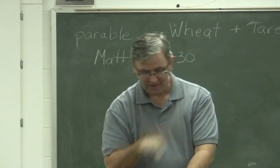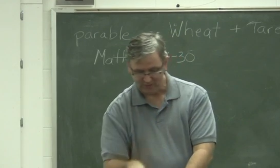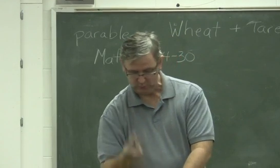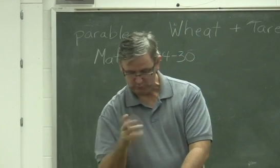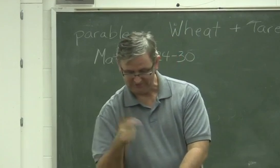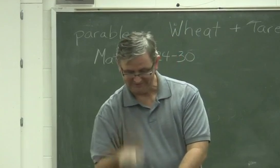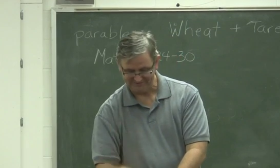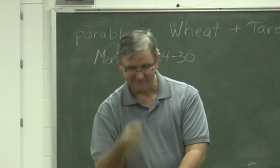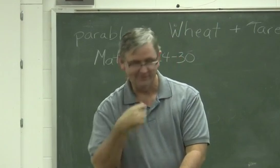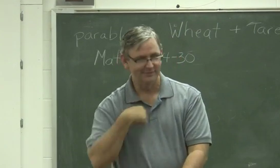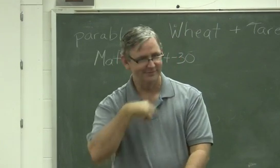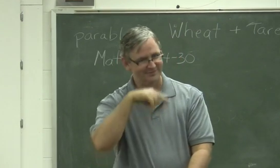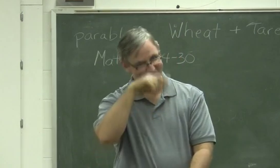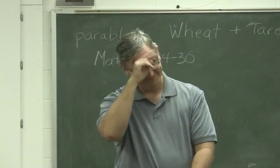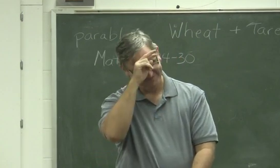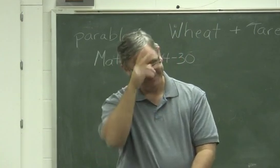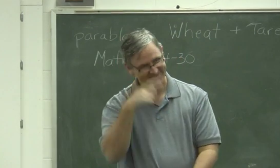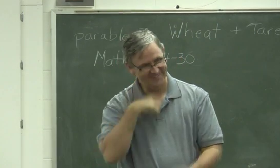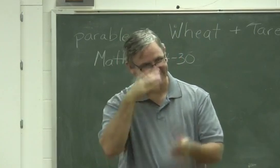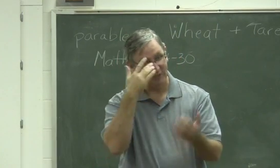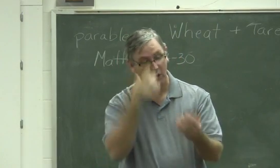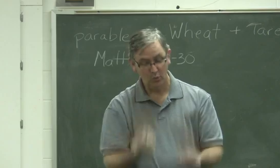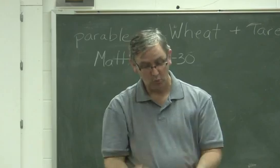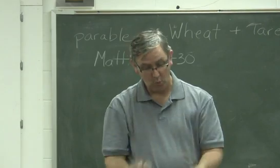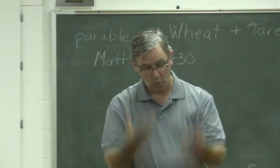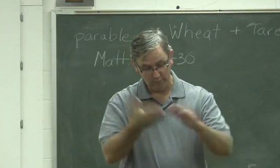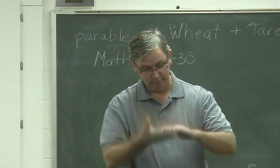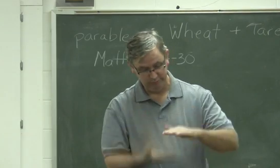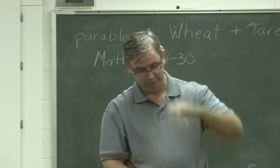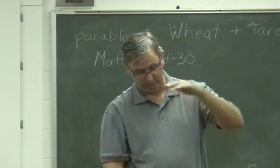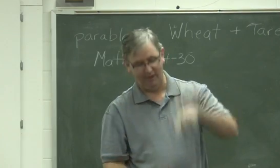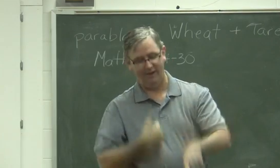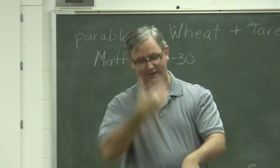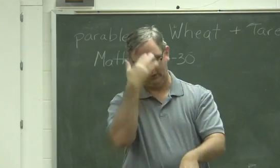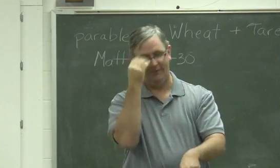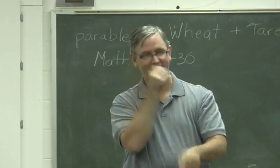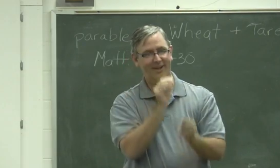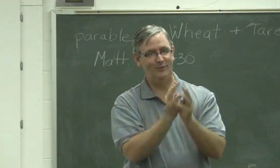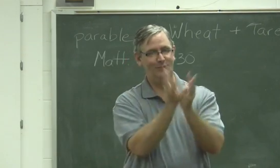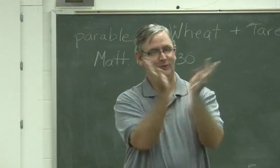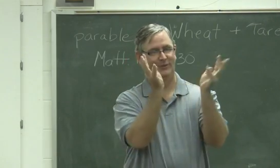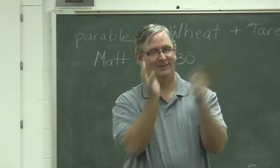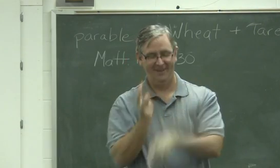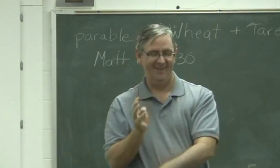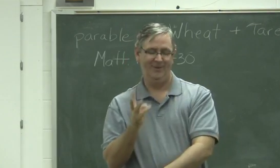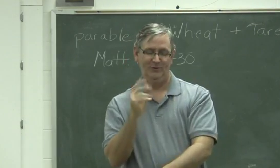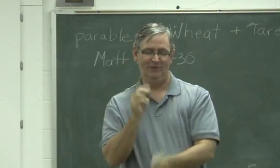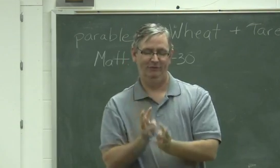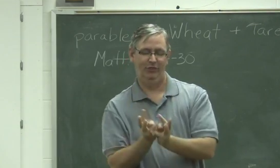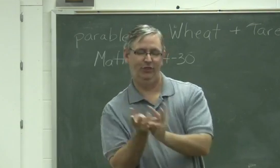we planted seeds, sometimes I would think when they grow that they are weeds, but no. Jeremy showed me that they're not